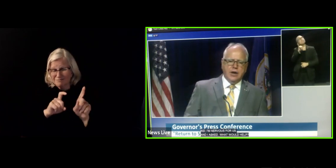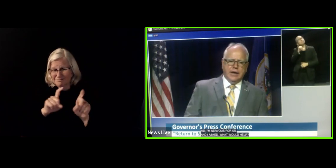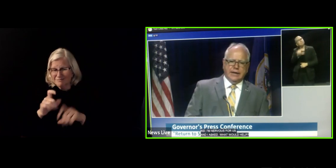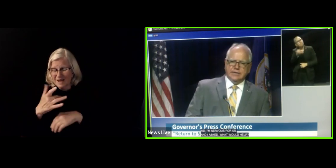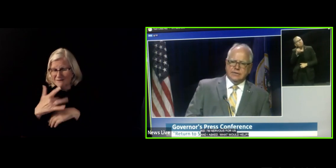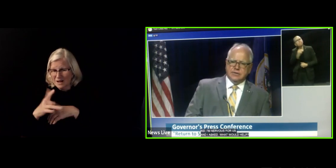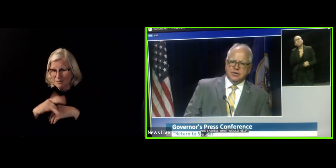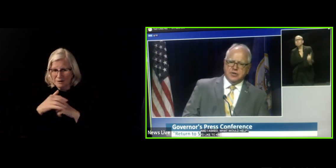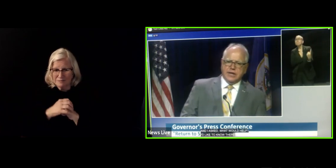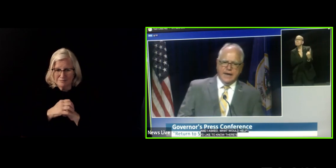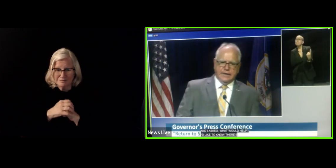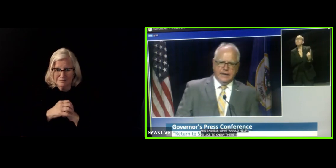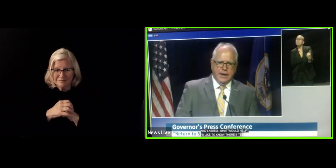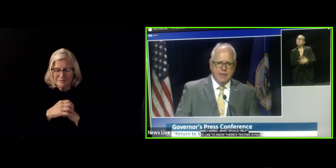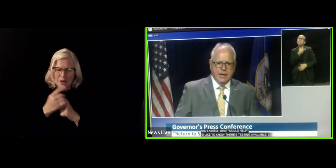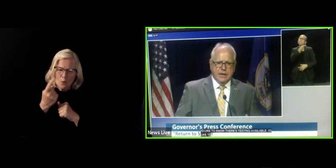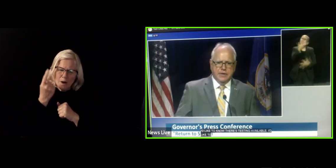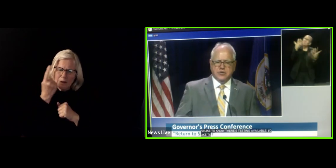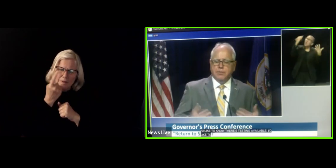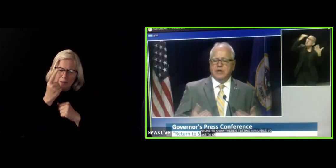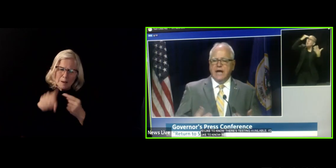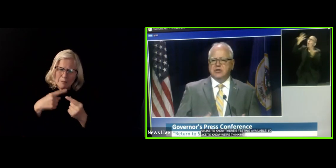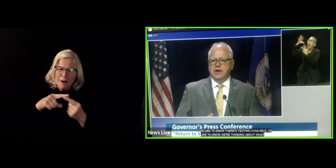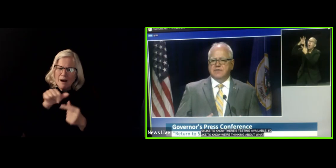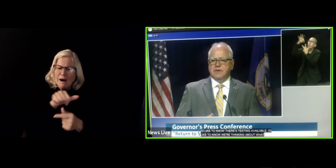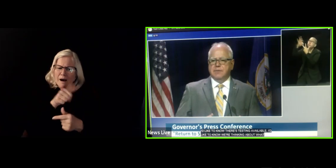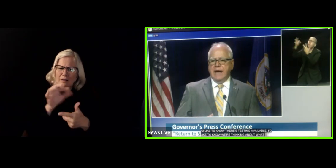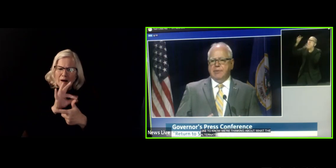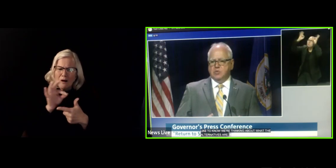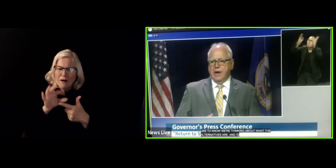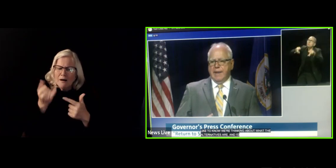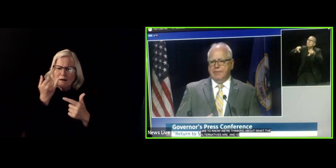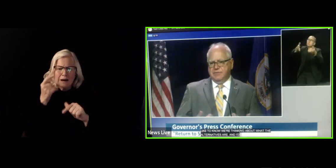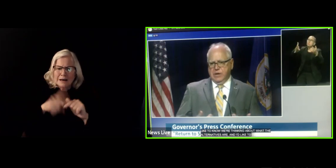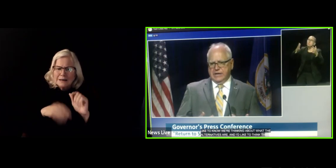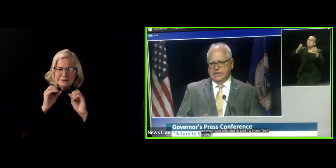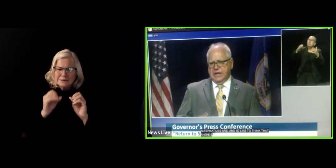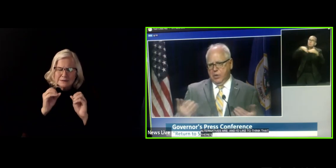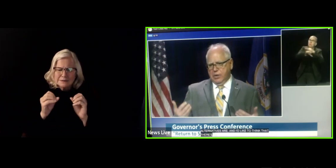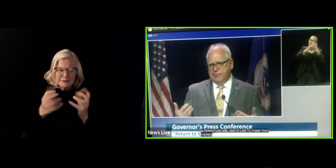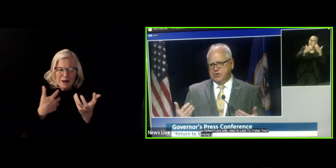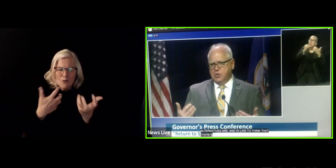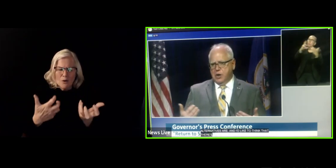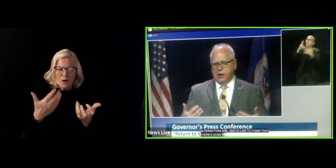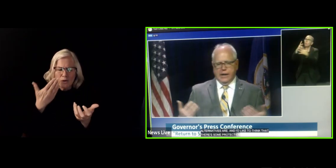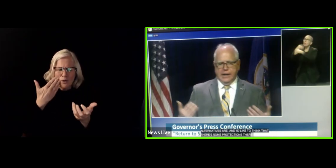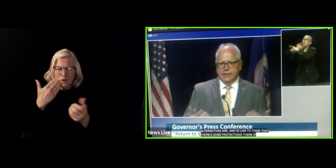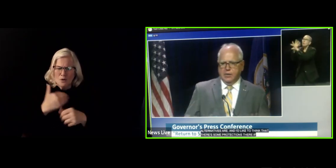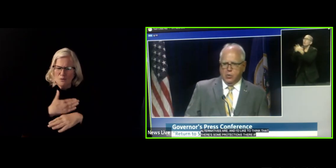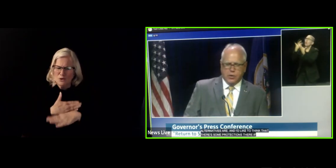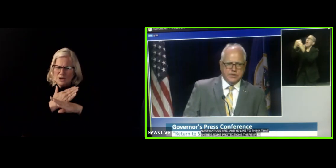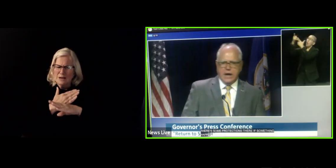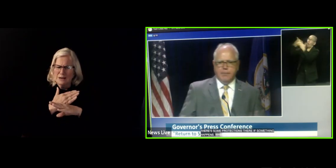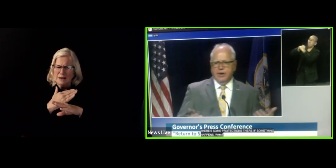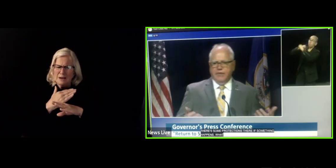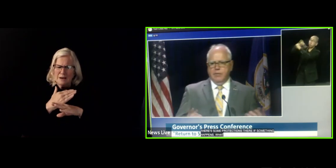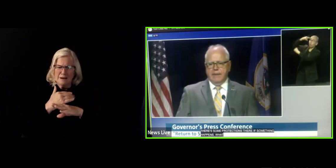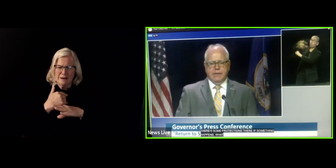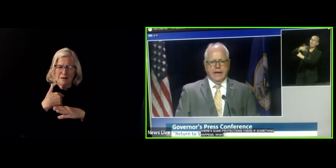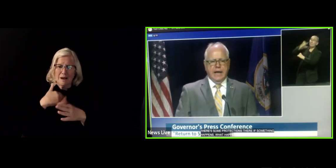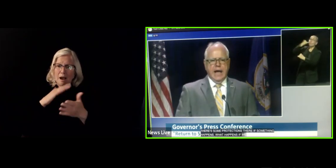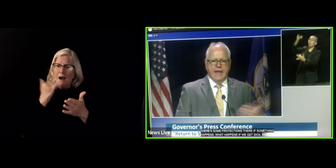are. And I'd like to think that there's some protections there if something happens. What happens if we get sick? What happens to our workman's comp, whatever